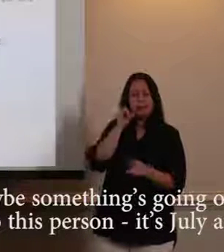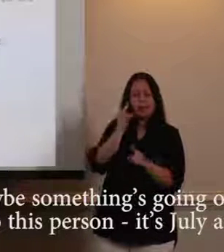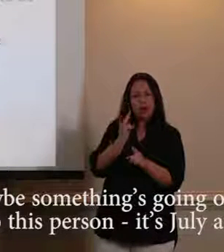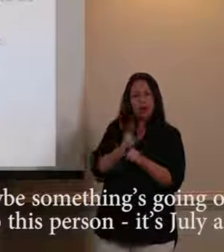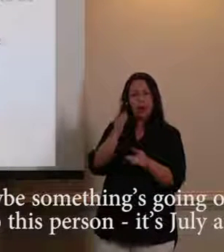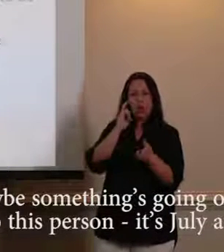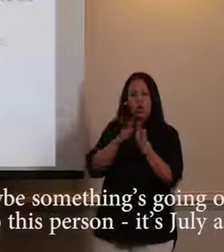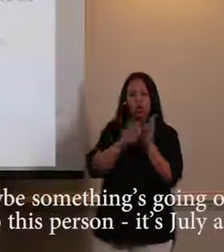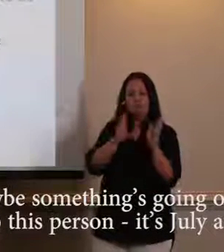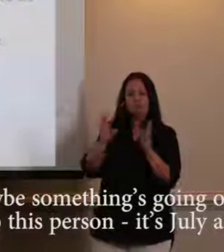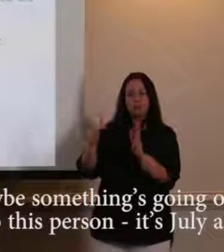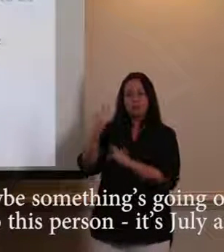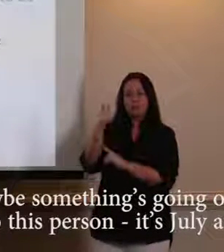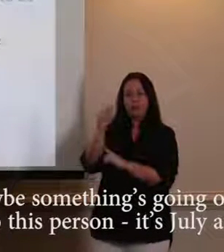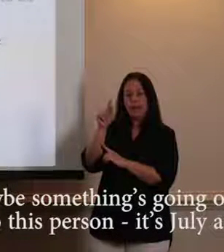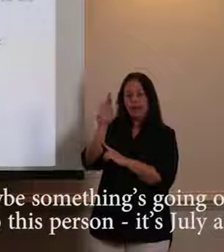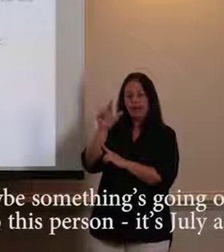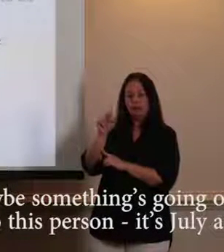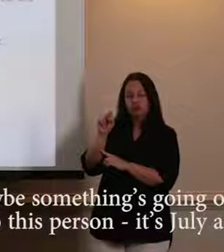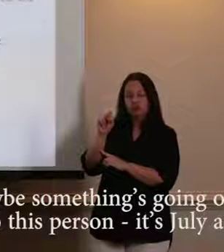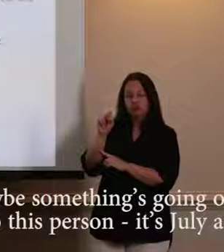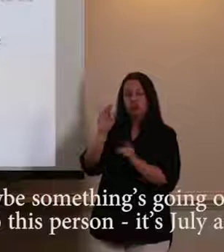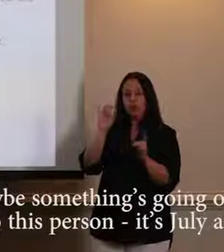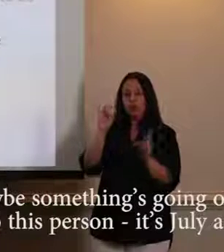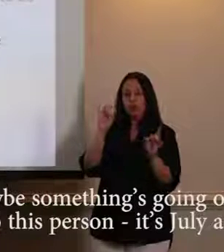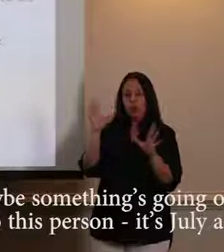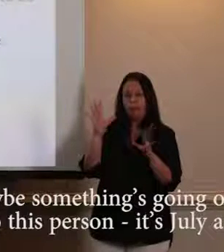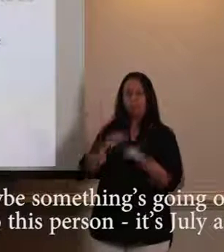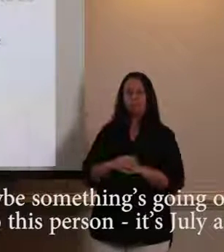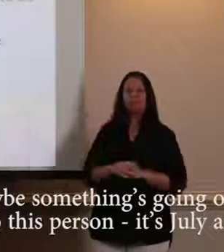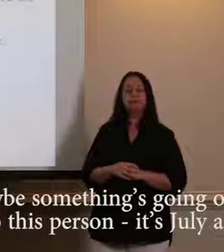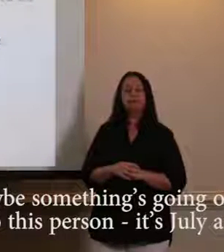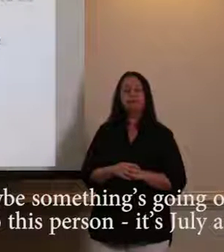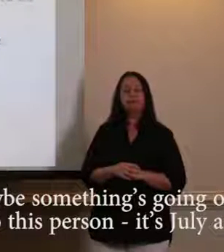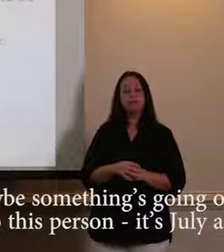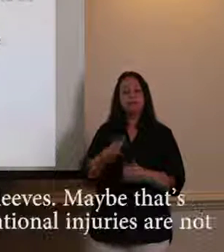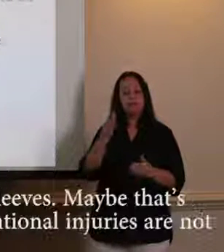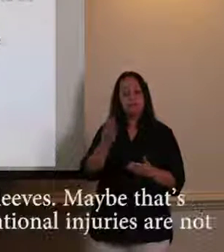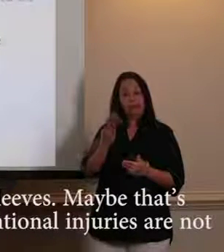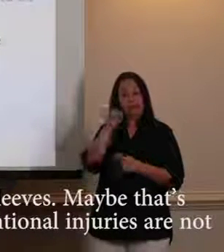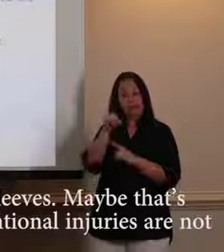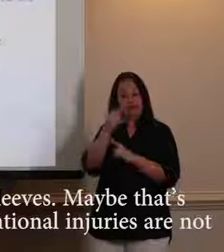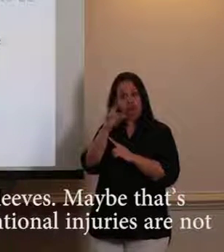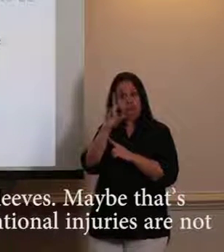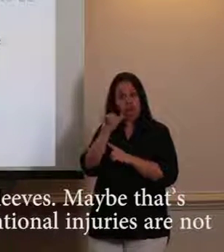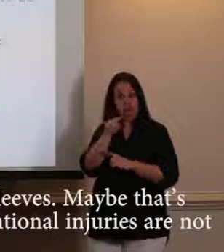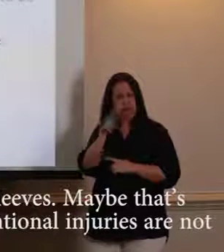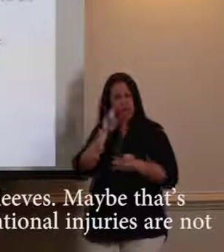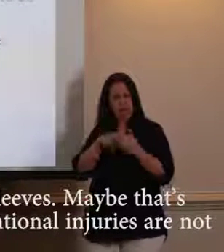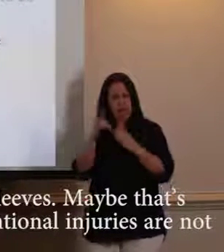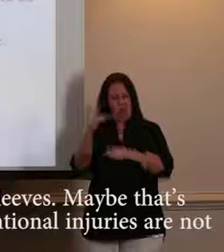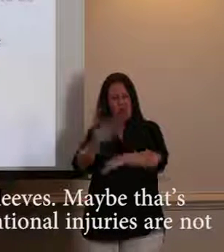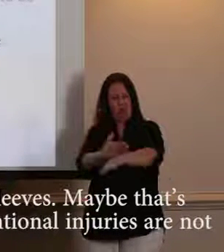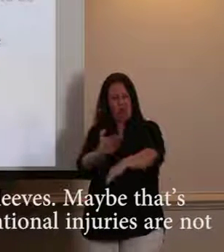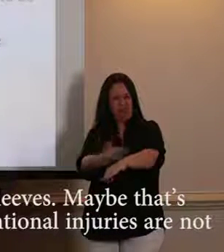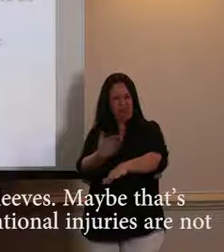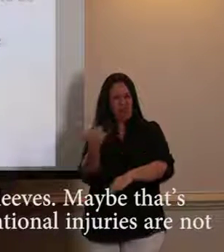patterns, right? Patterns of trauma. So this person, is July and they're always wearing long sleeves. Maybe that's concealing an